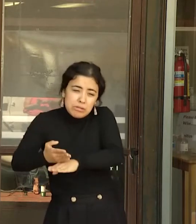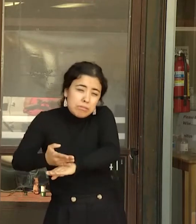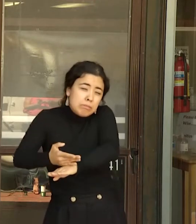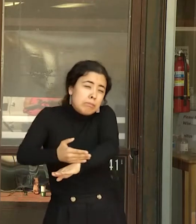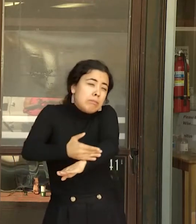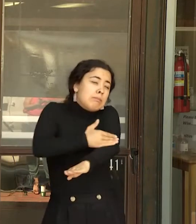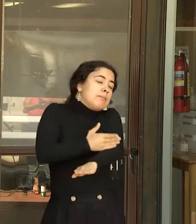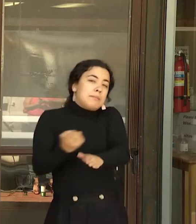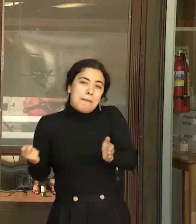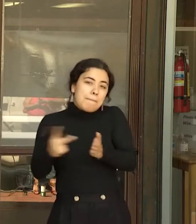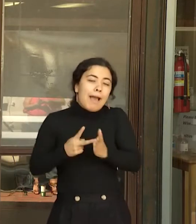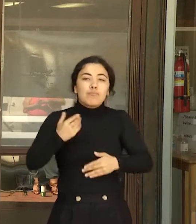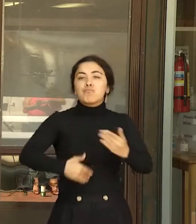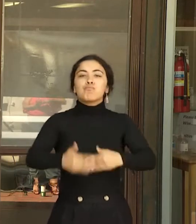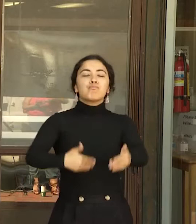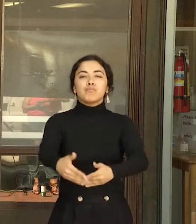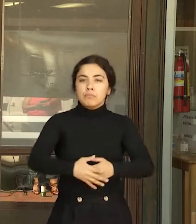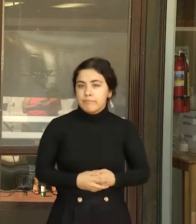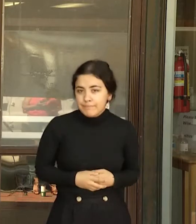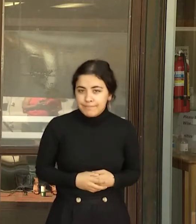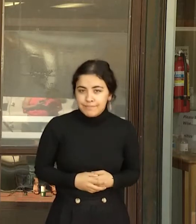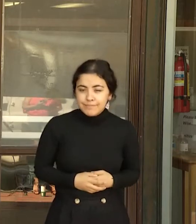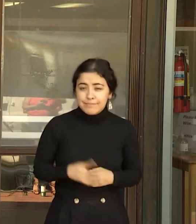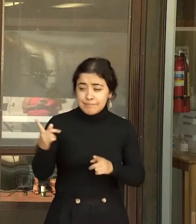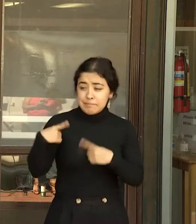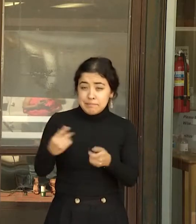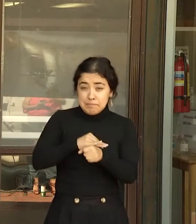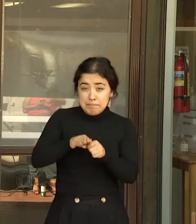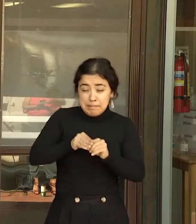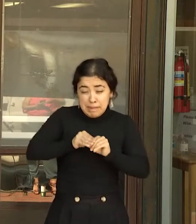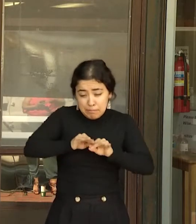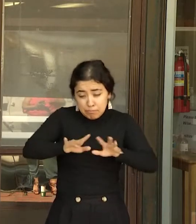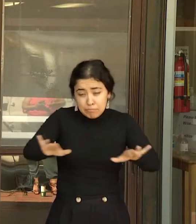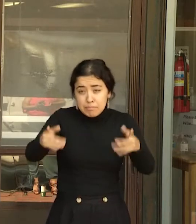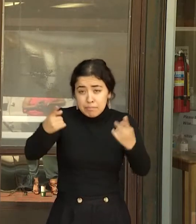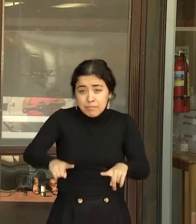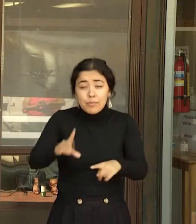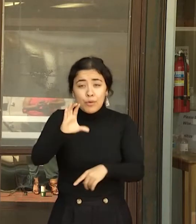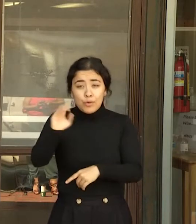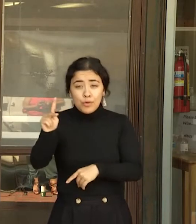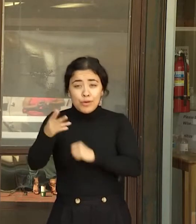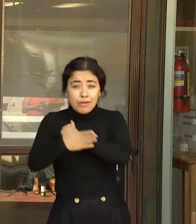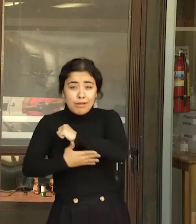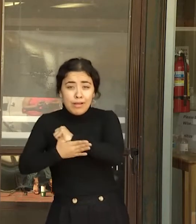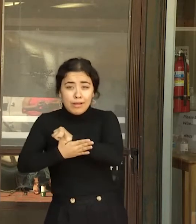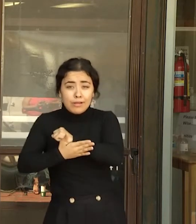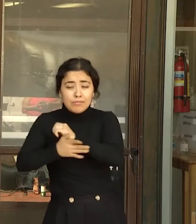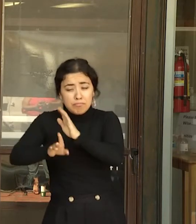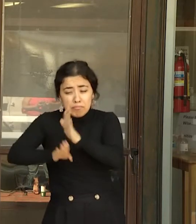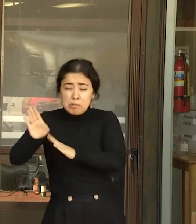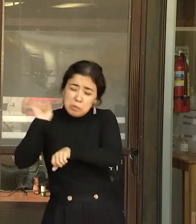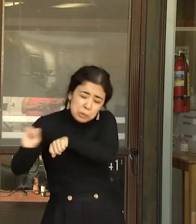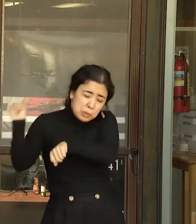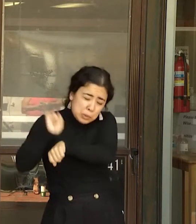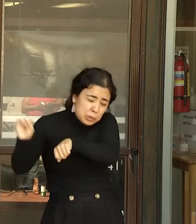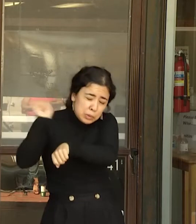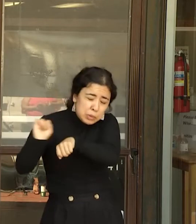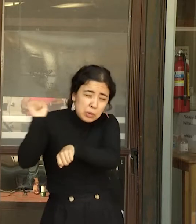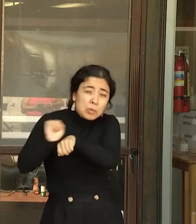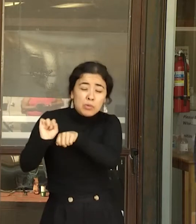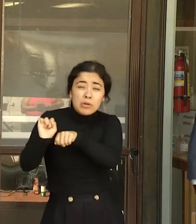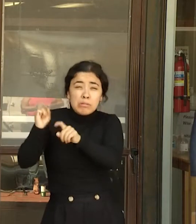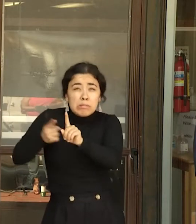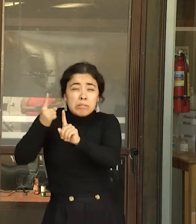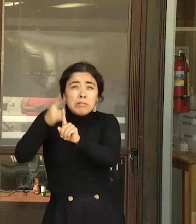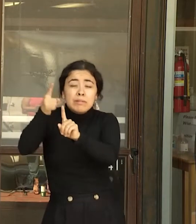Initiative. Since the onset of the pandemic, the Cook County Bureau of Economic Development has worked diligently to provide assistance to